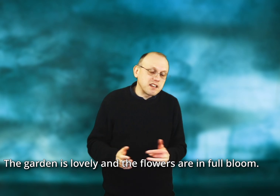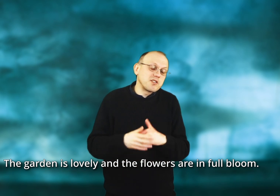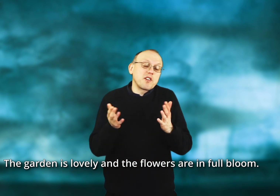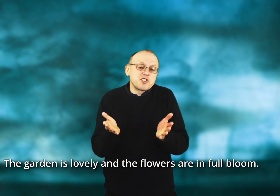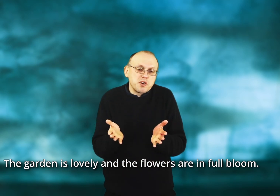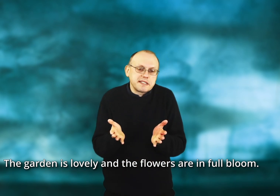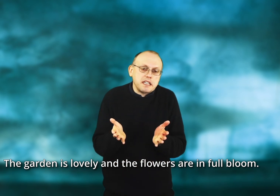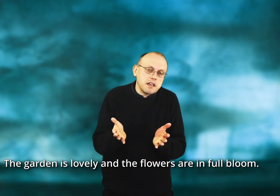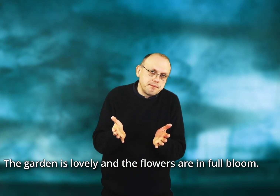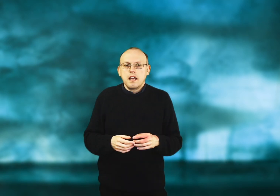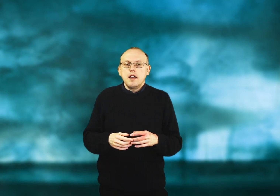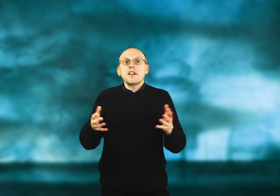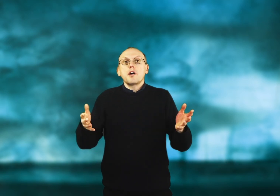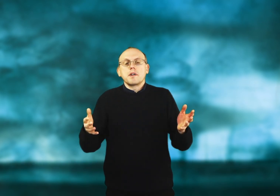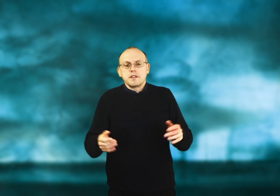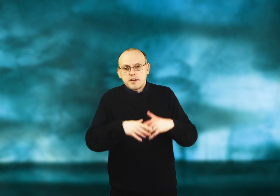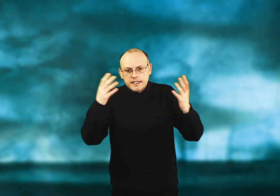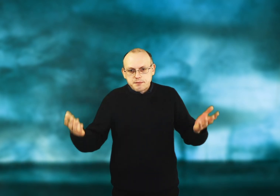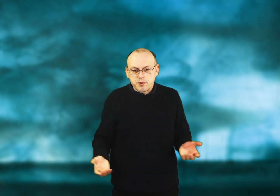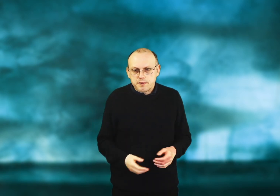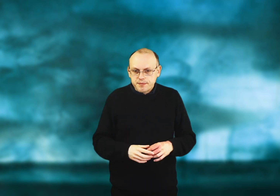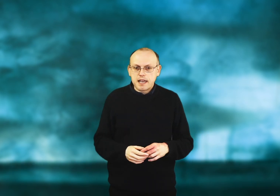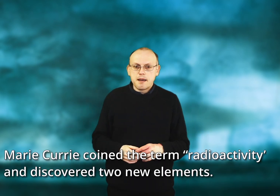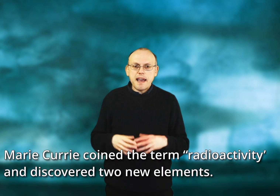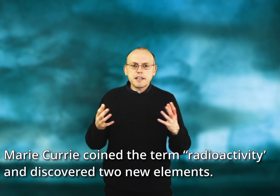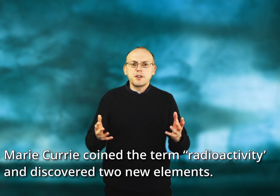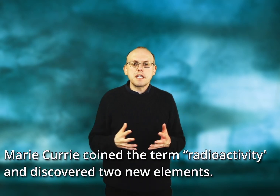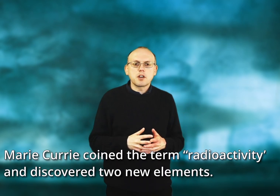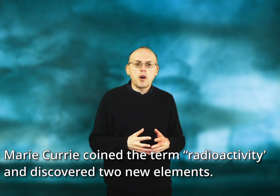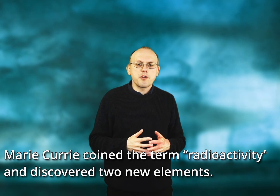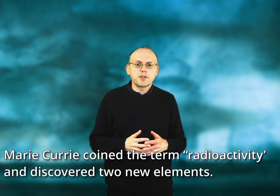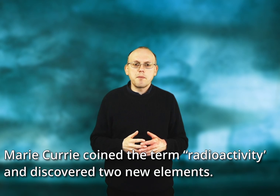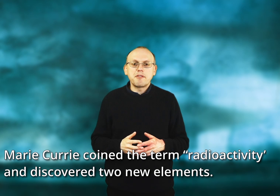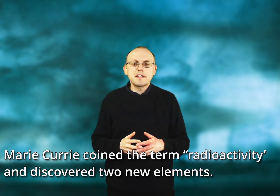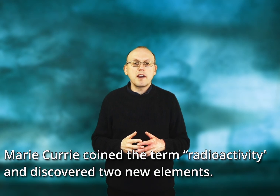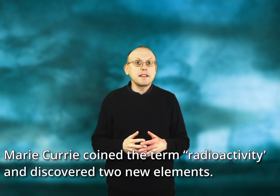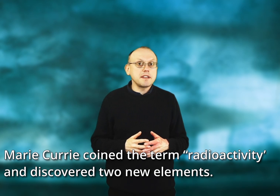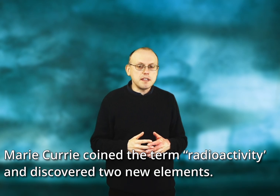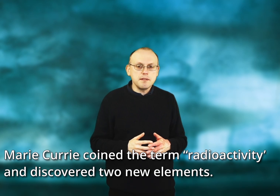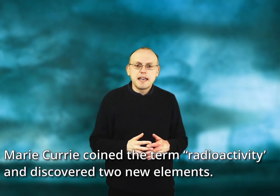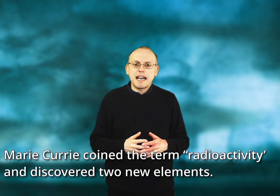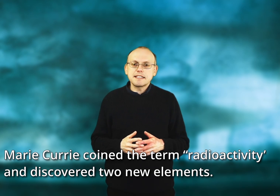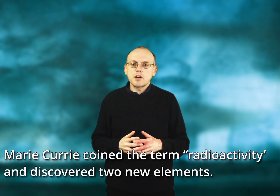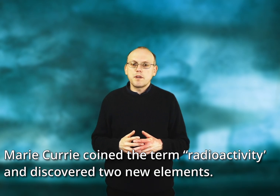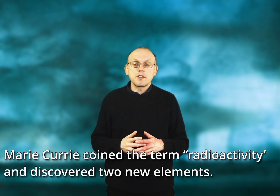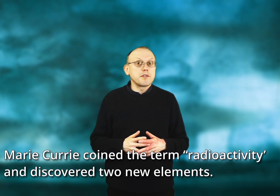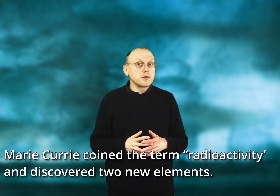got a choice here. Another example. Marie Curie coined the term radioactivity and discovered two